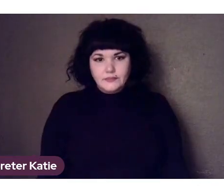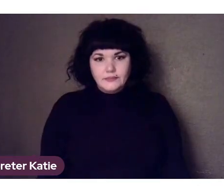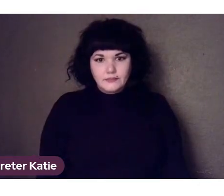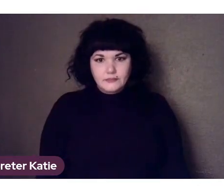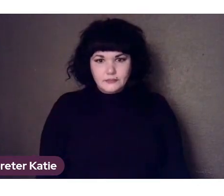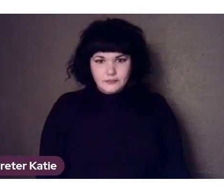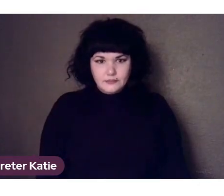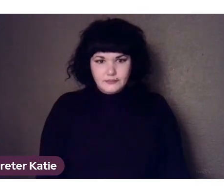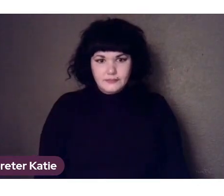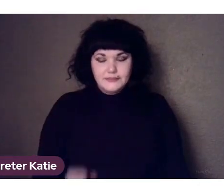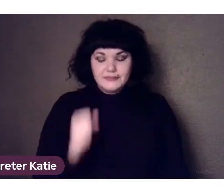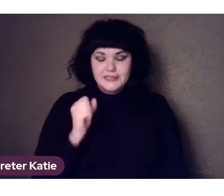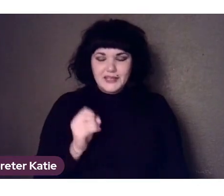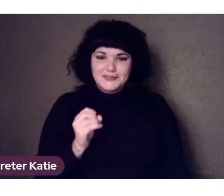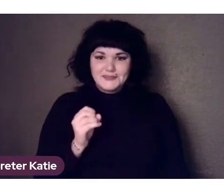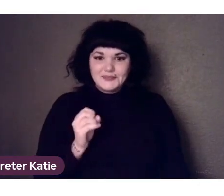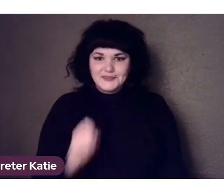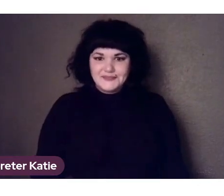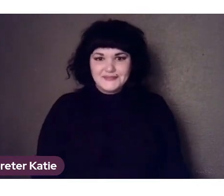So